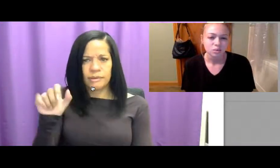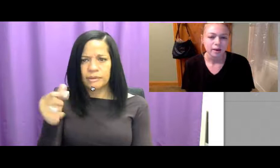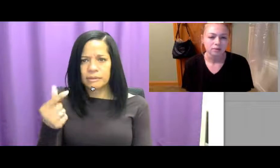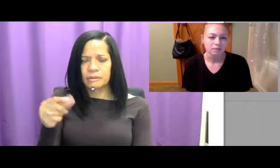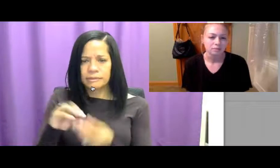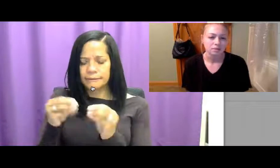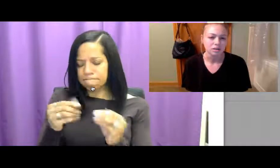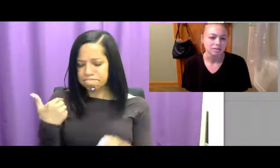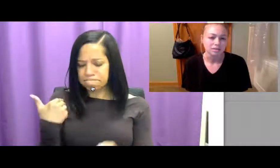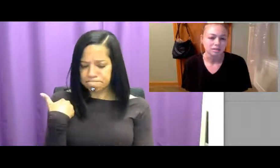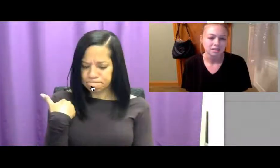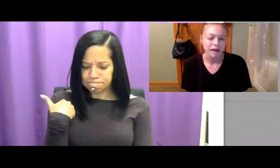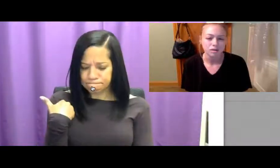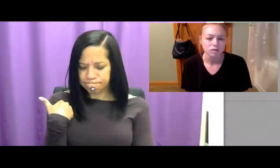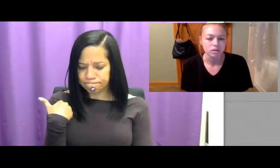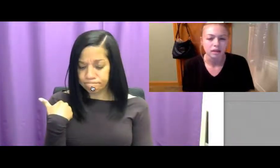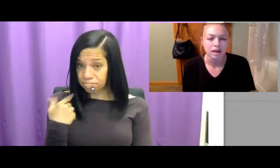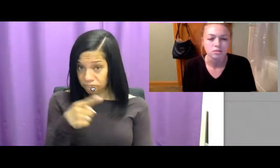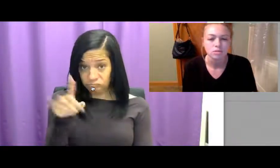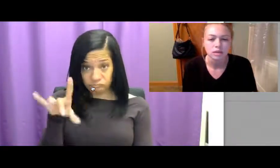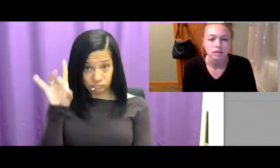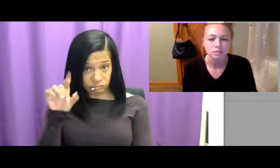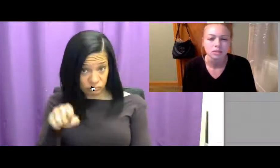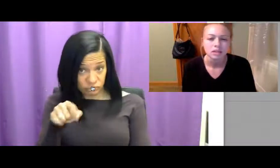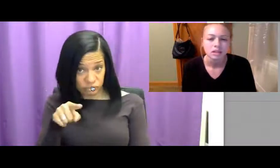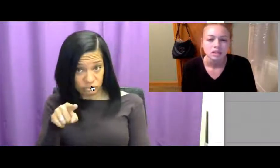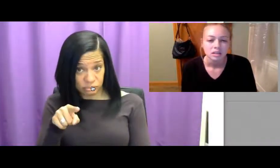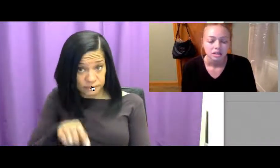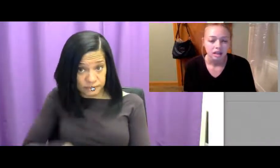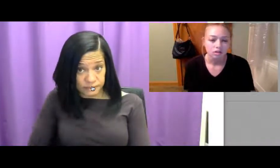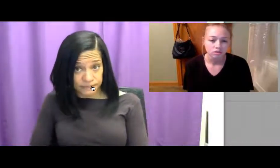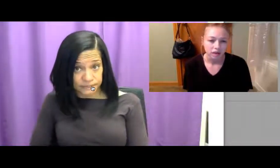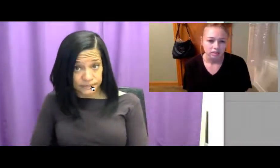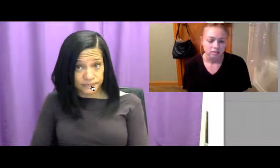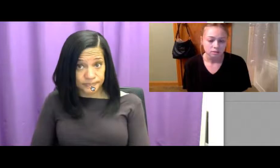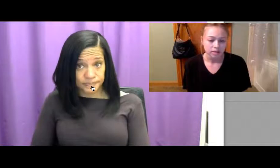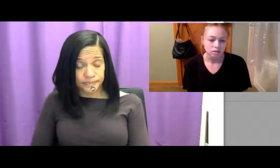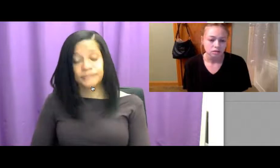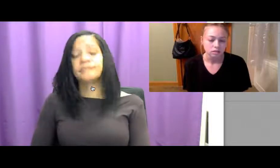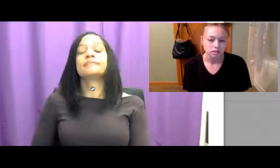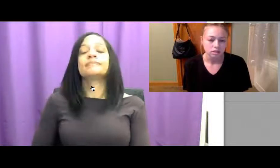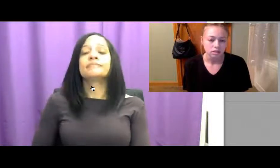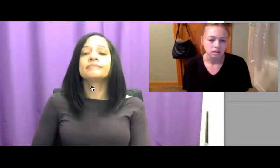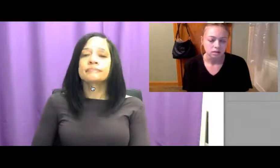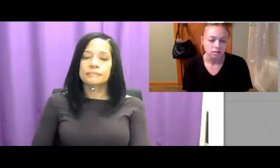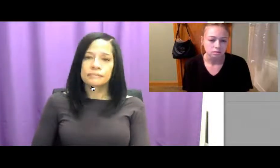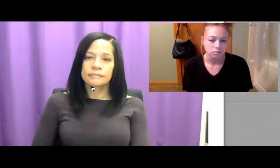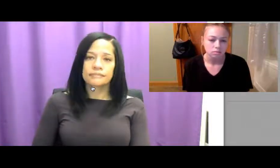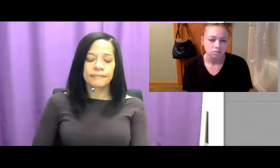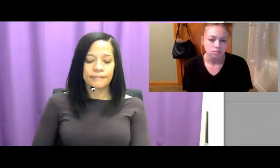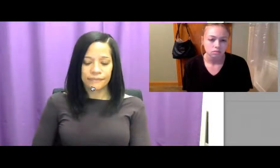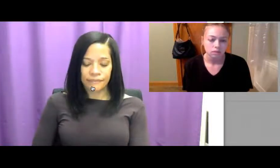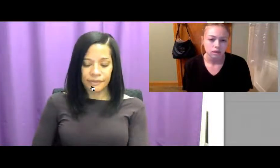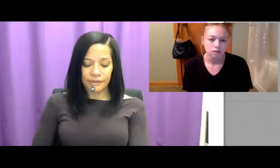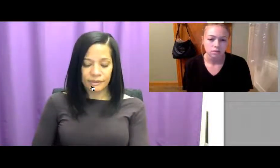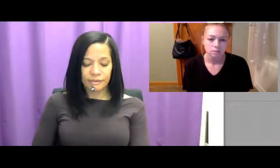The routing number. I don't have the routing number. Can you find my account using the yeah, I